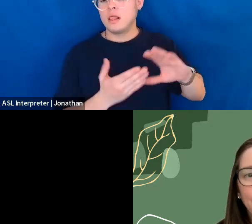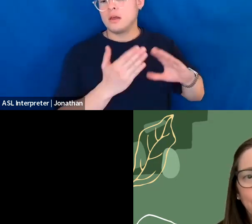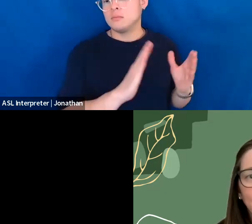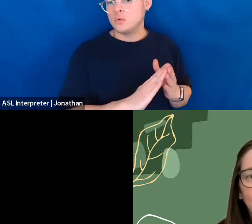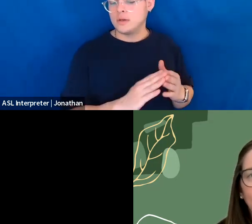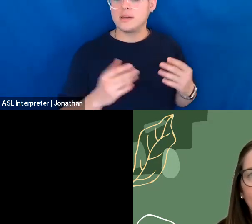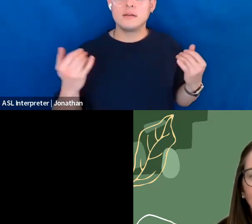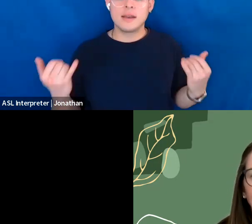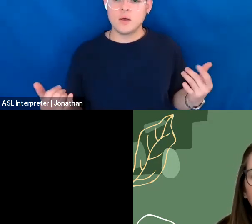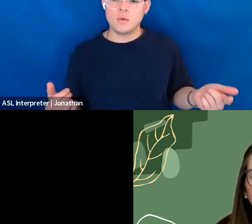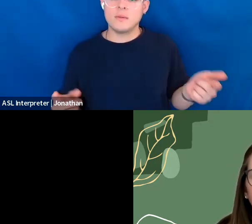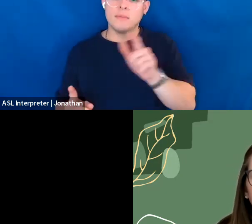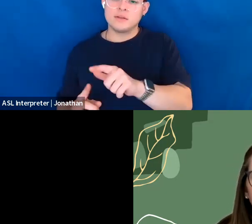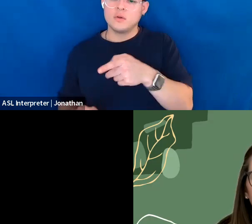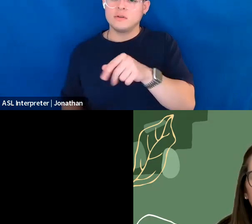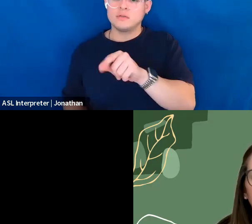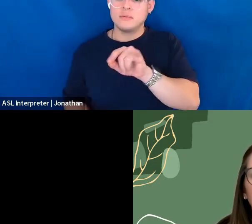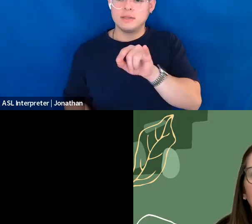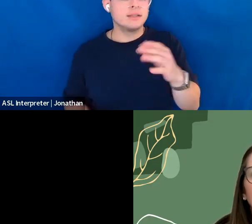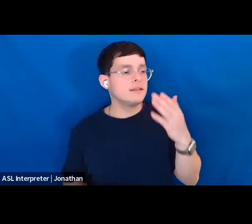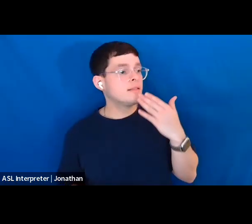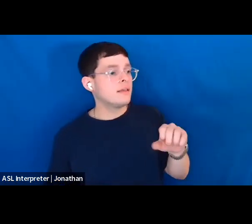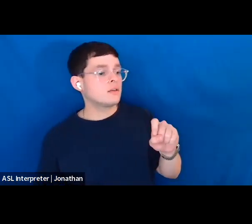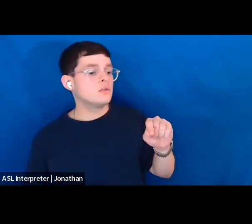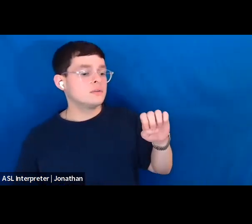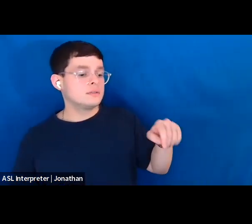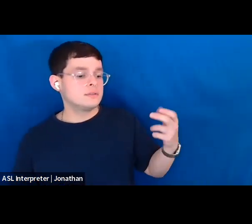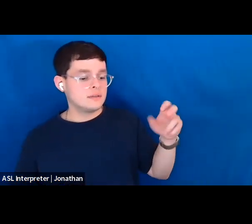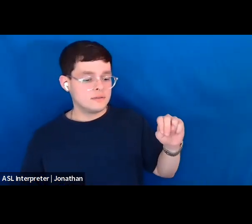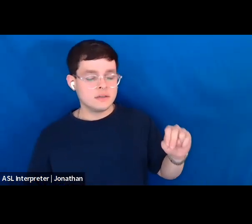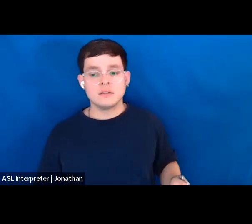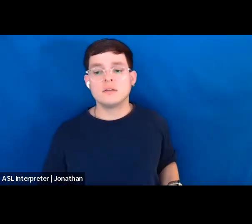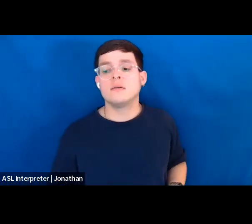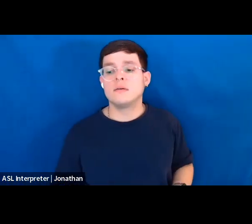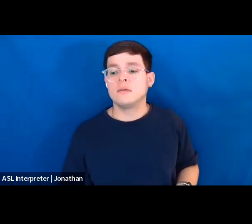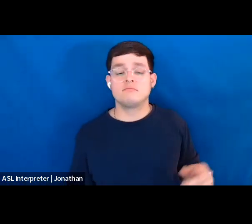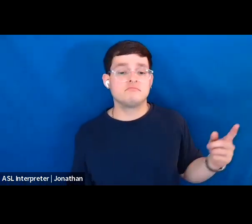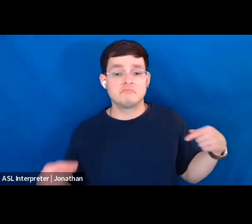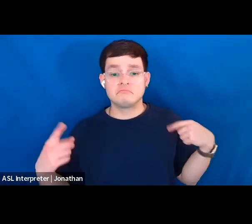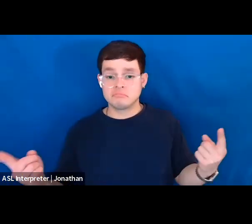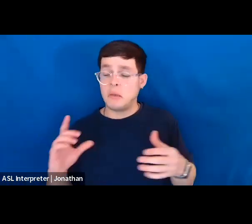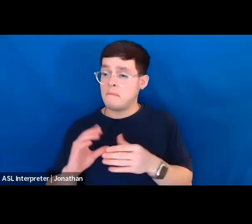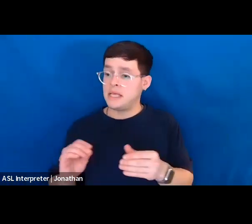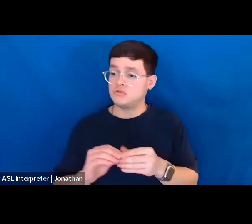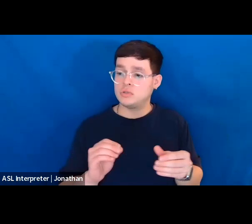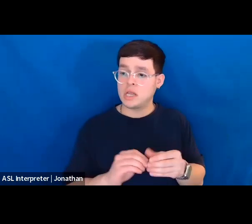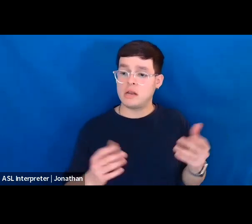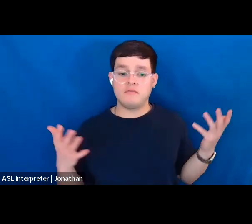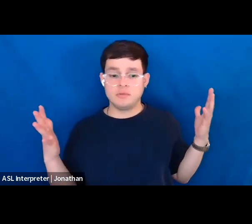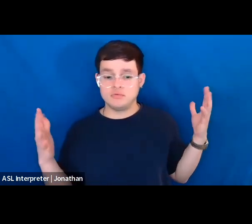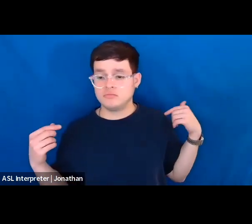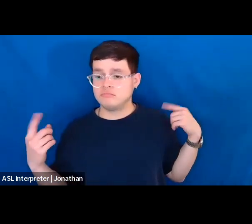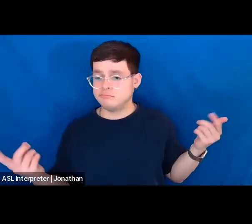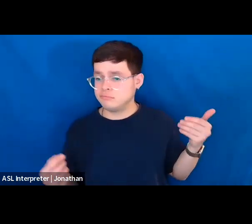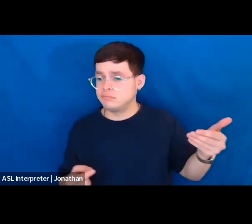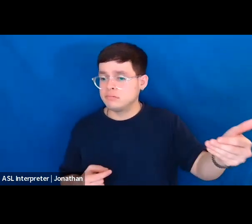to Pati. Thank you. Thank you, Stephen. As has been mentioned throughout this presentation,